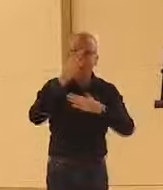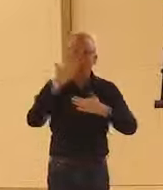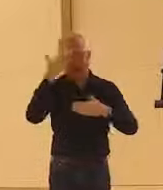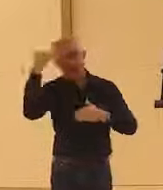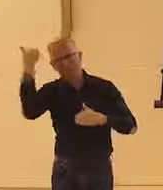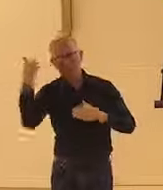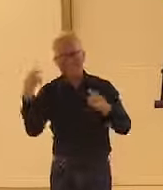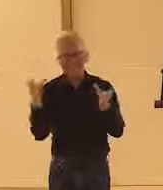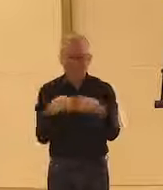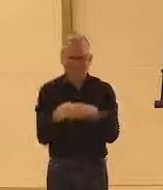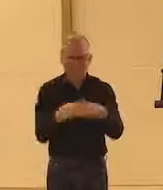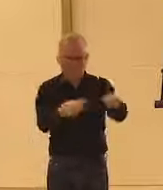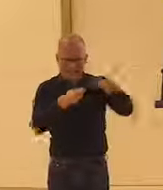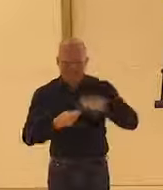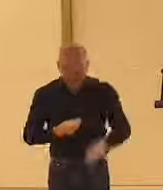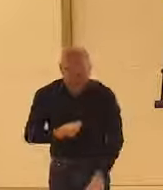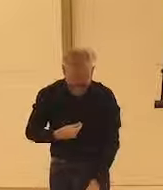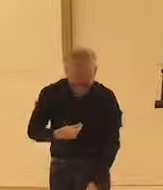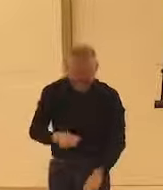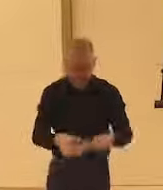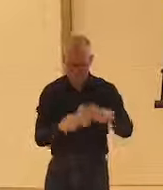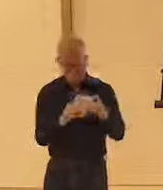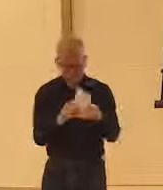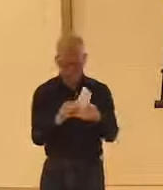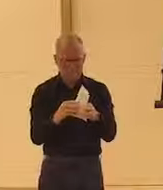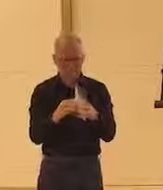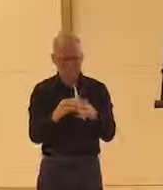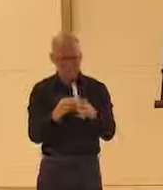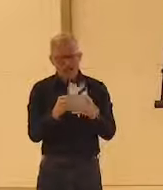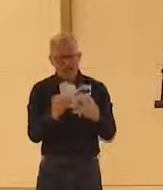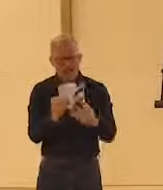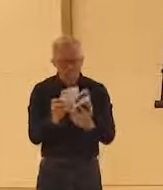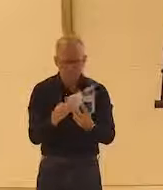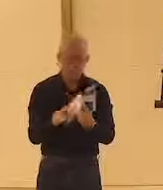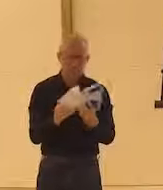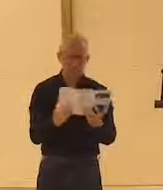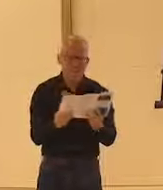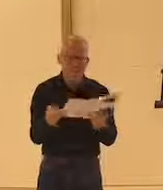This is the CHMT, Community Mental Health Team.